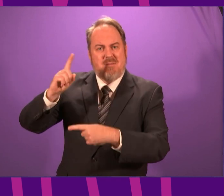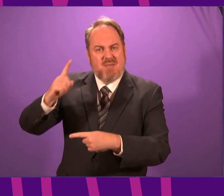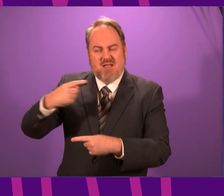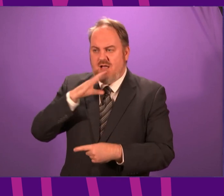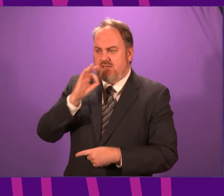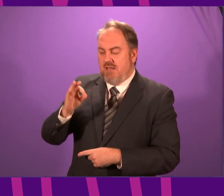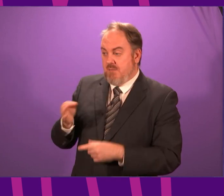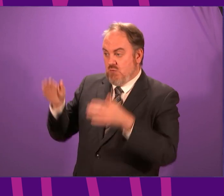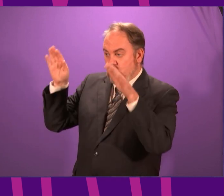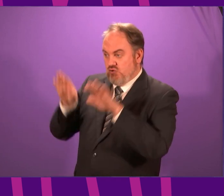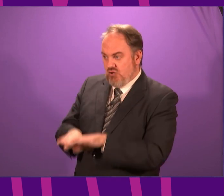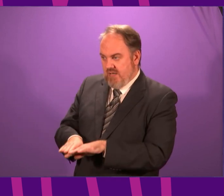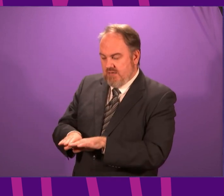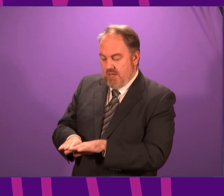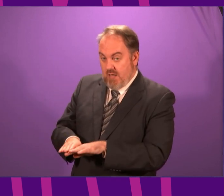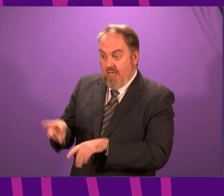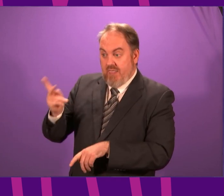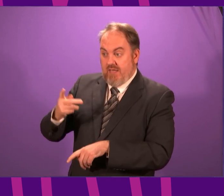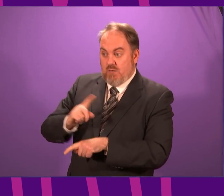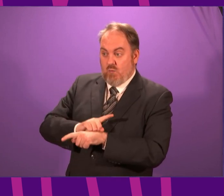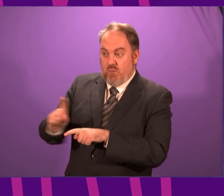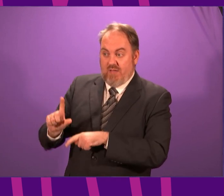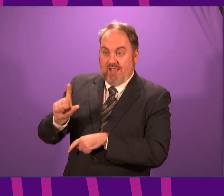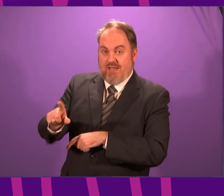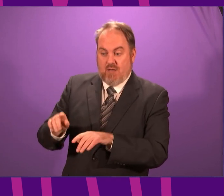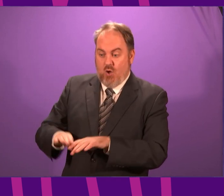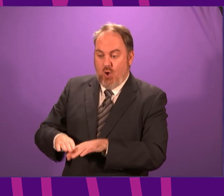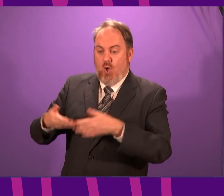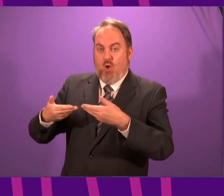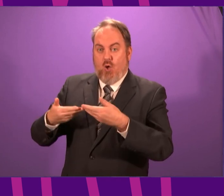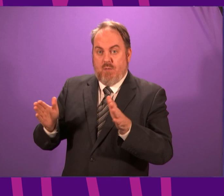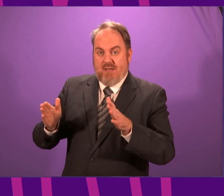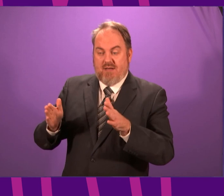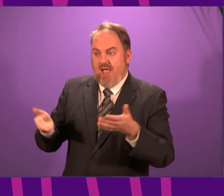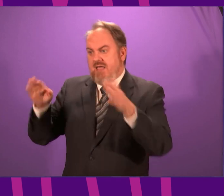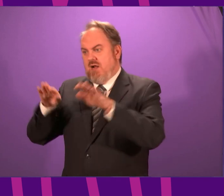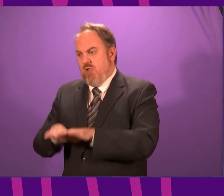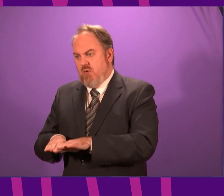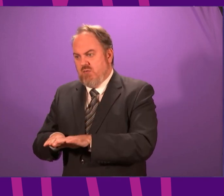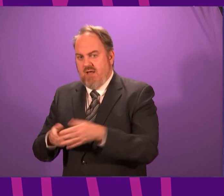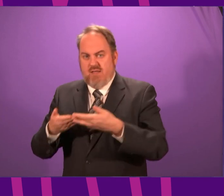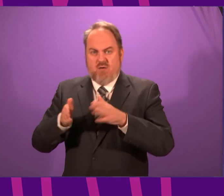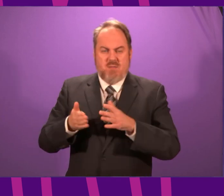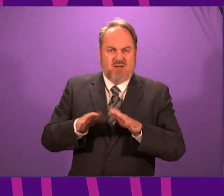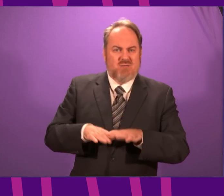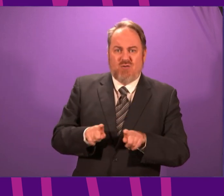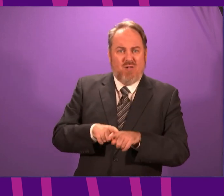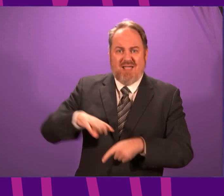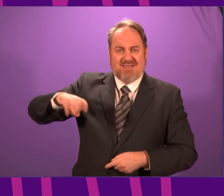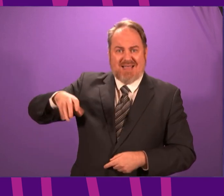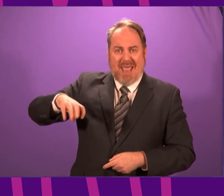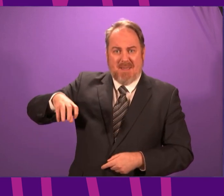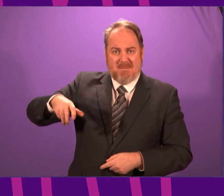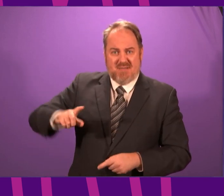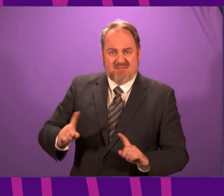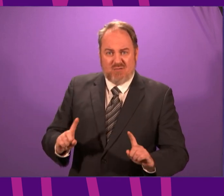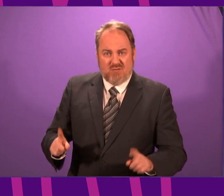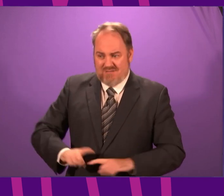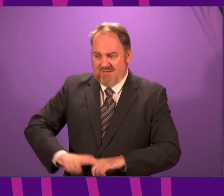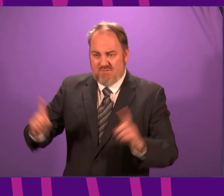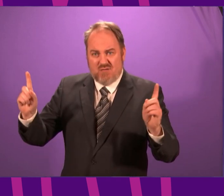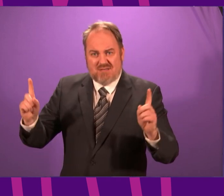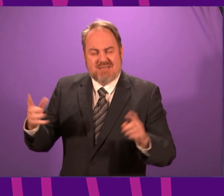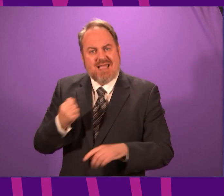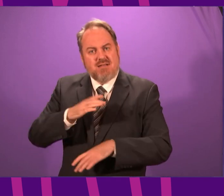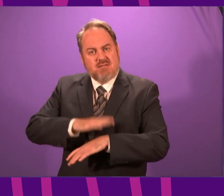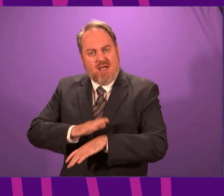is unworkable. Business is not a tap that can be turned on and off. It may be easy to shut a business down, but it takes time to